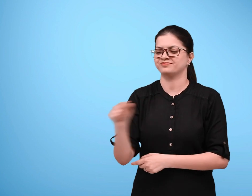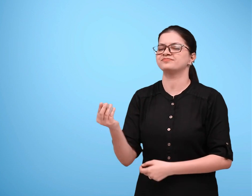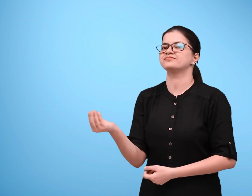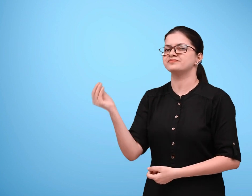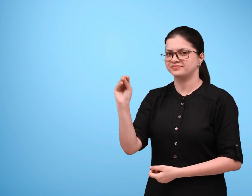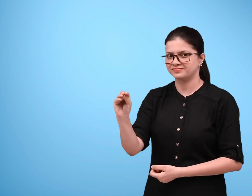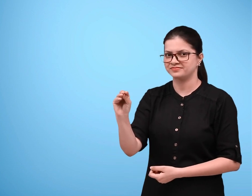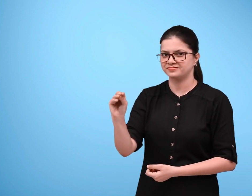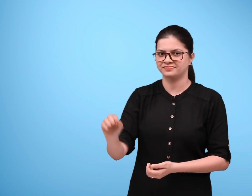blank.